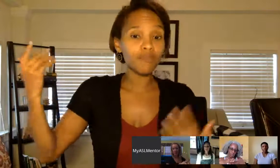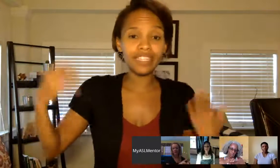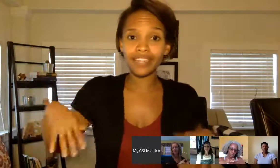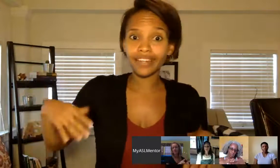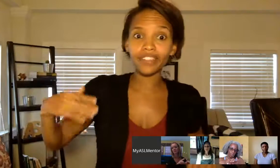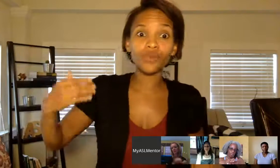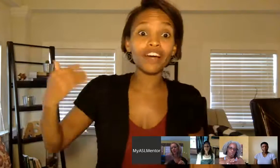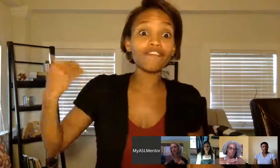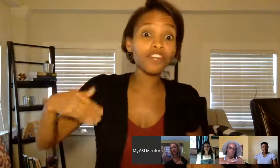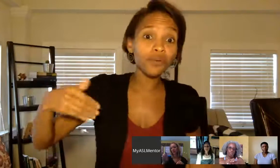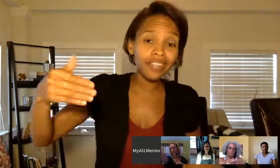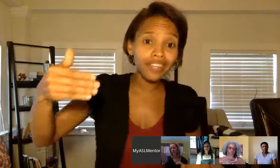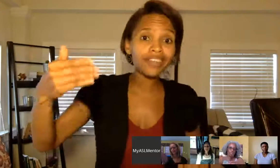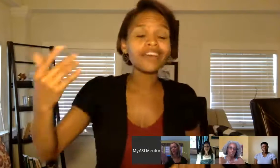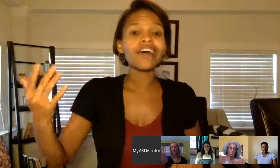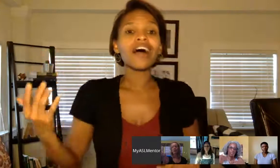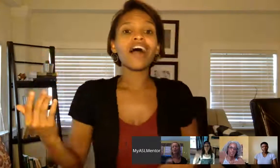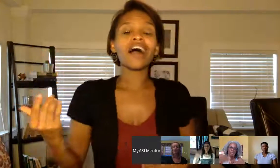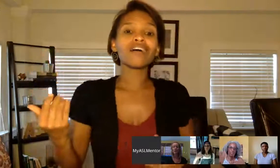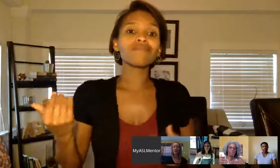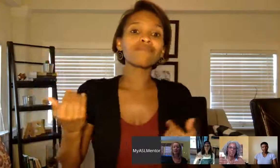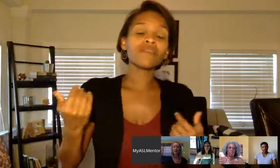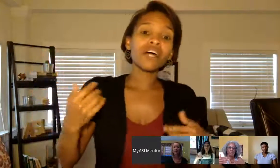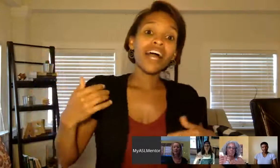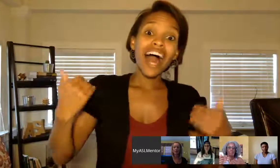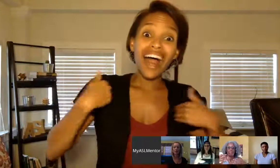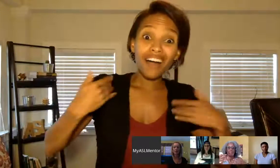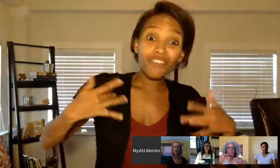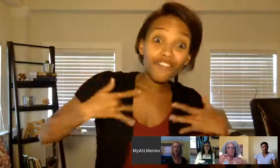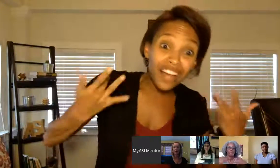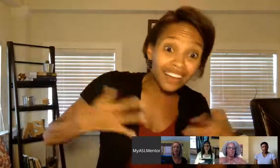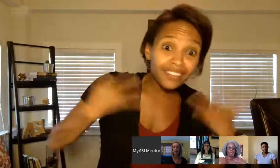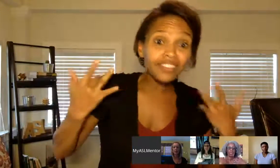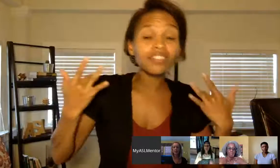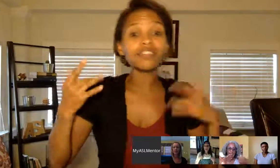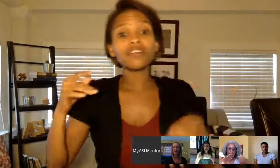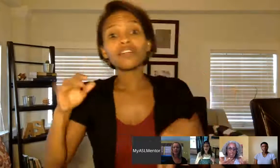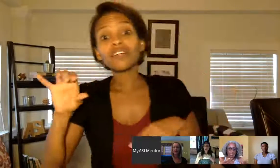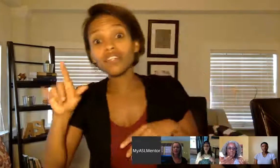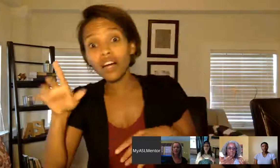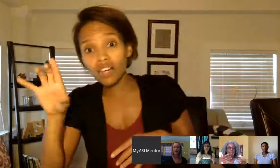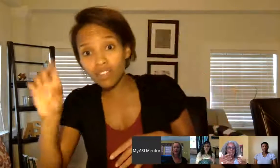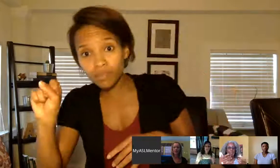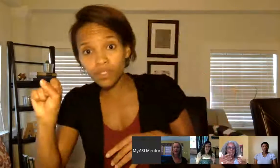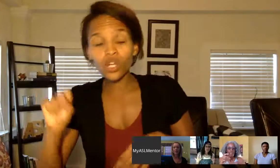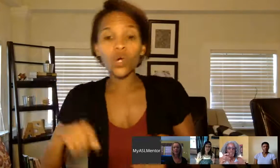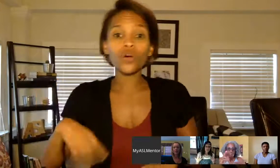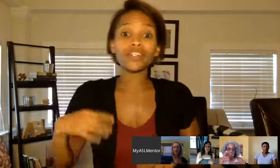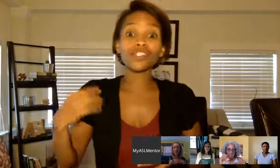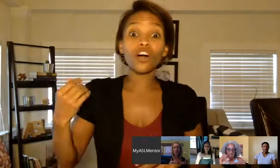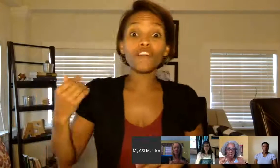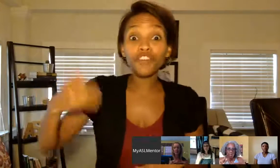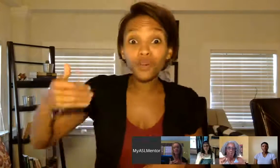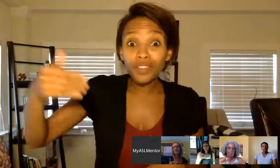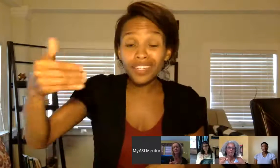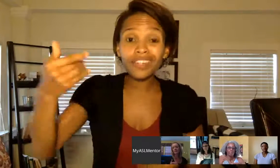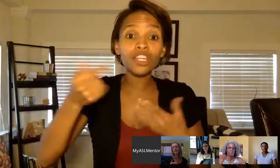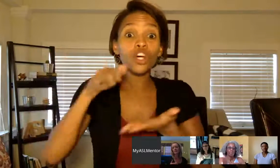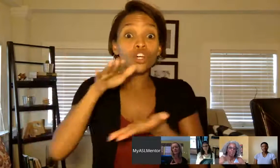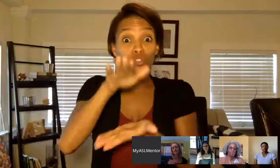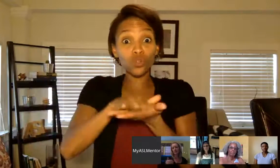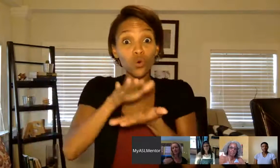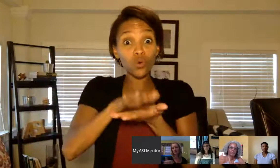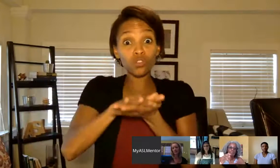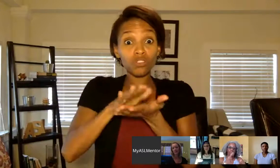Yep, everybody's signing it. So we have frequently, have events, clubs, or I saw